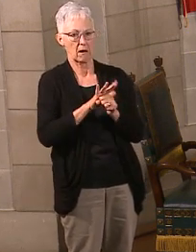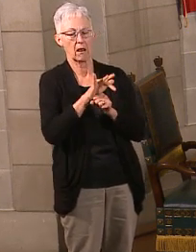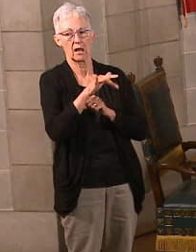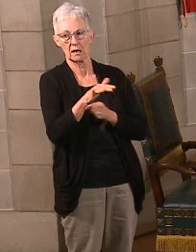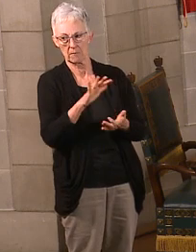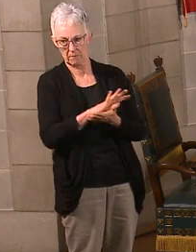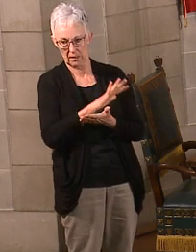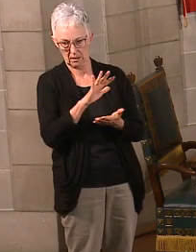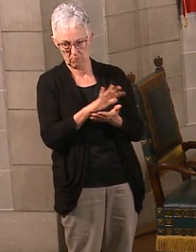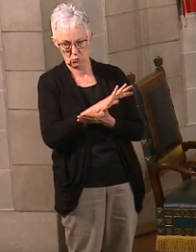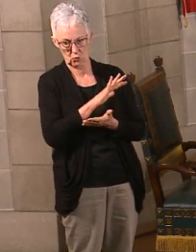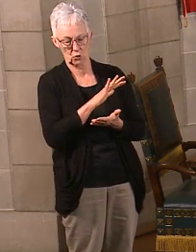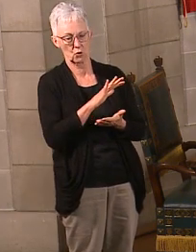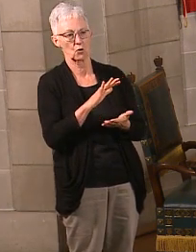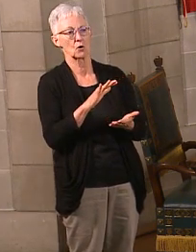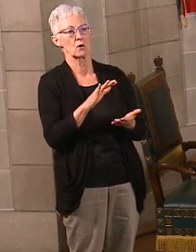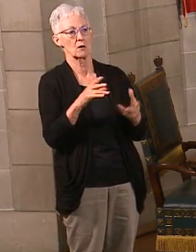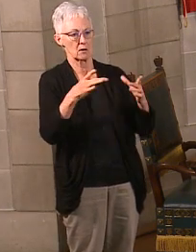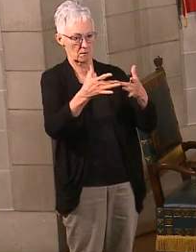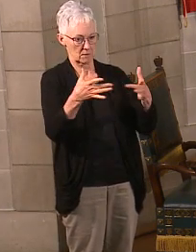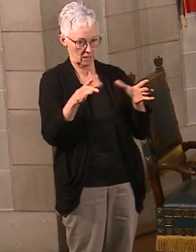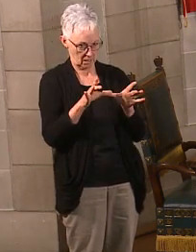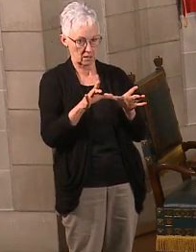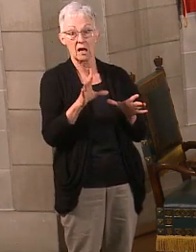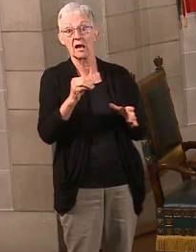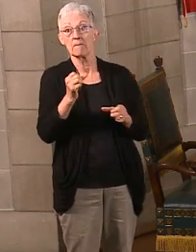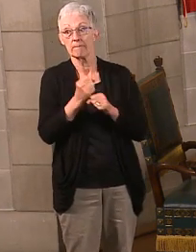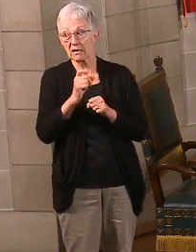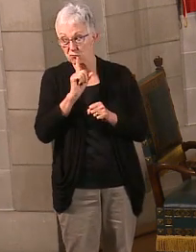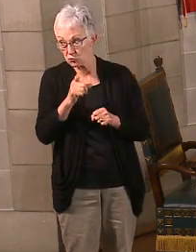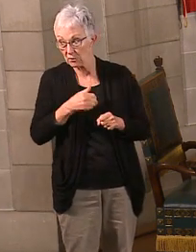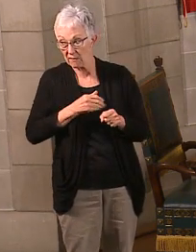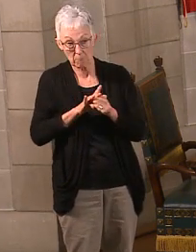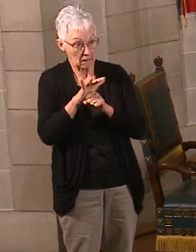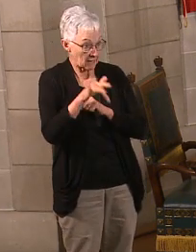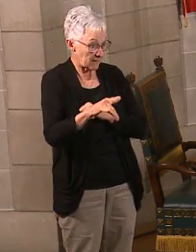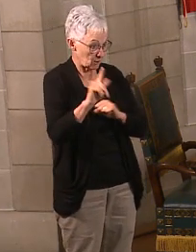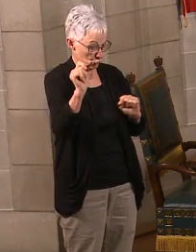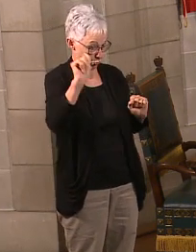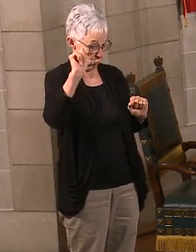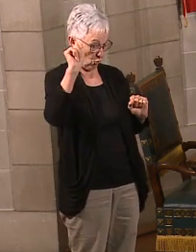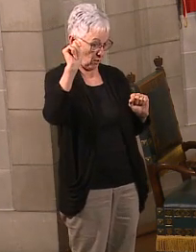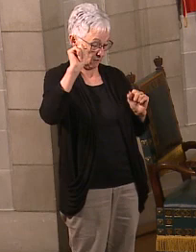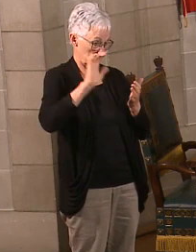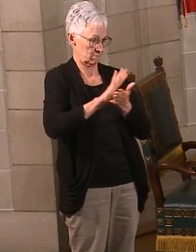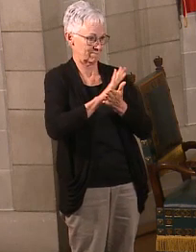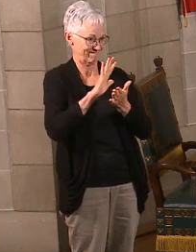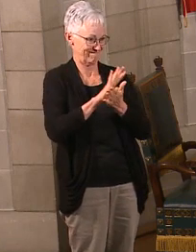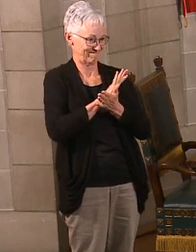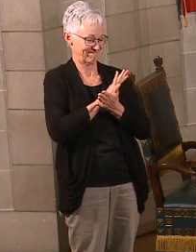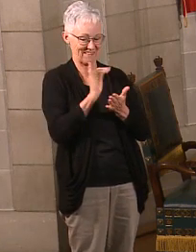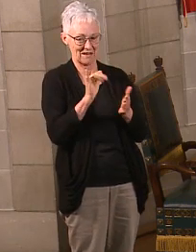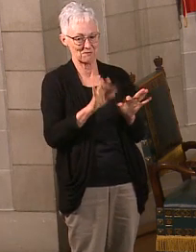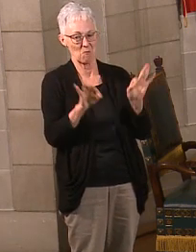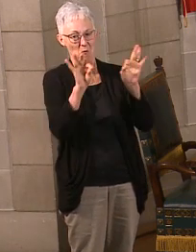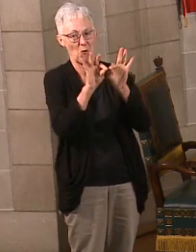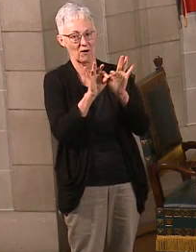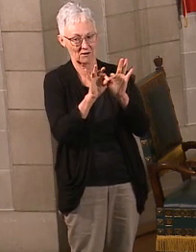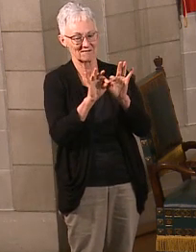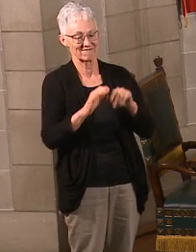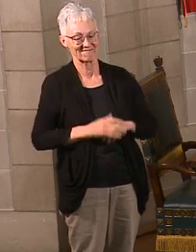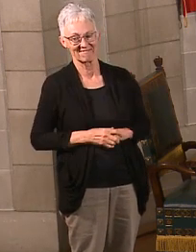we had plenty of toilet paper because that's a very important thing in anyone's world and certainly in a prison. We had